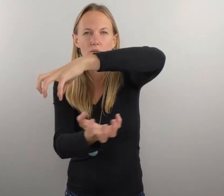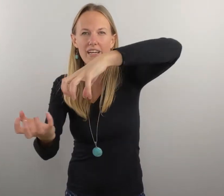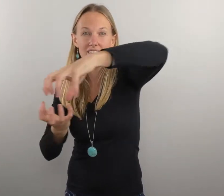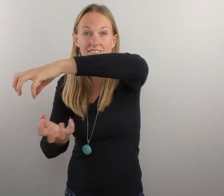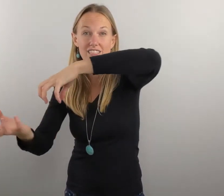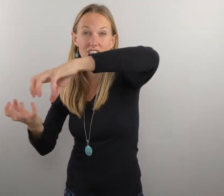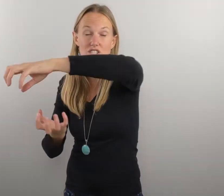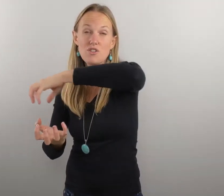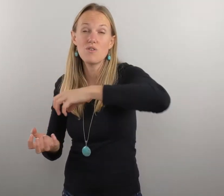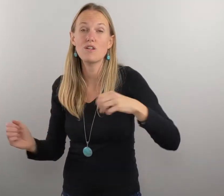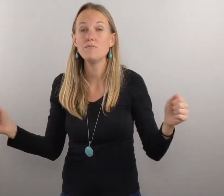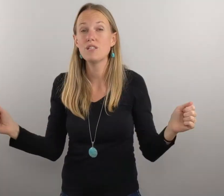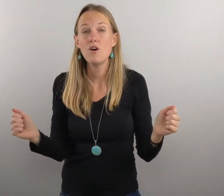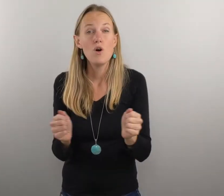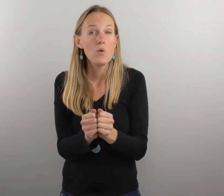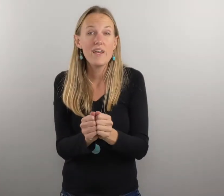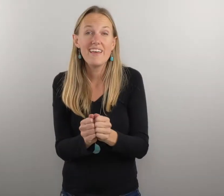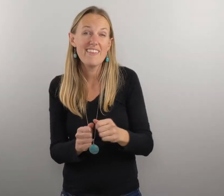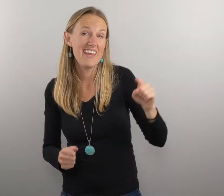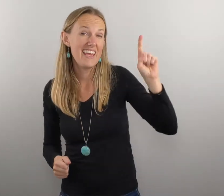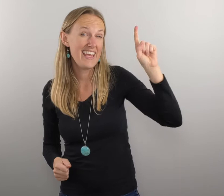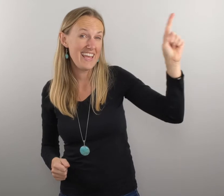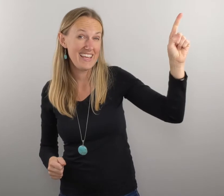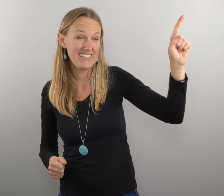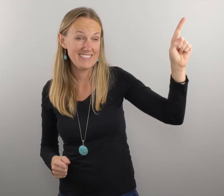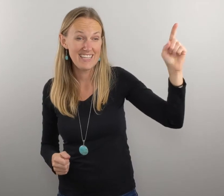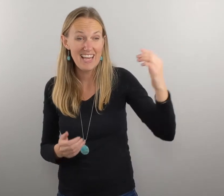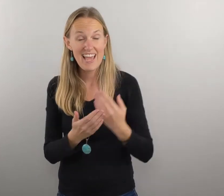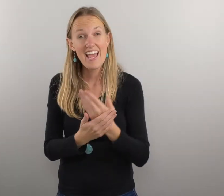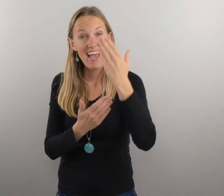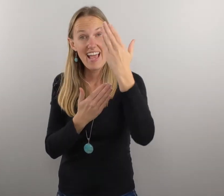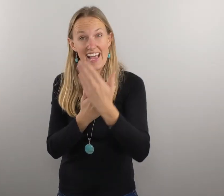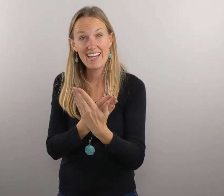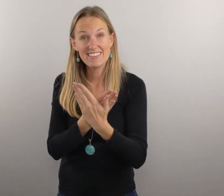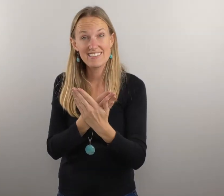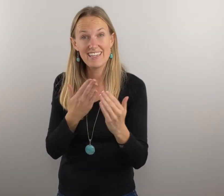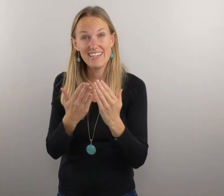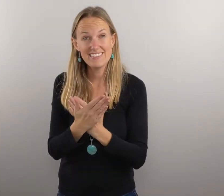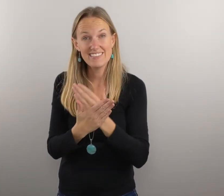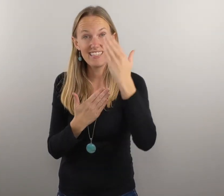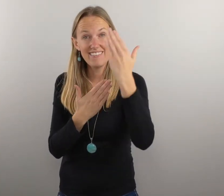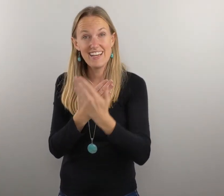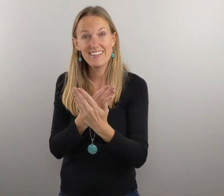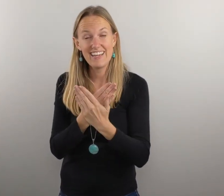whirlwind with the storms with his hand. Okay, so just outline your hand.